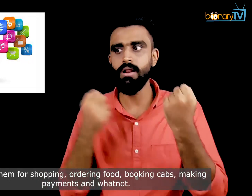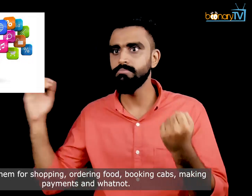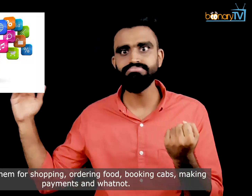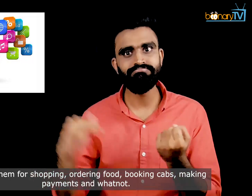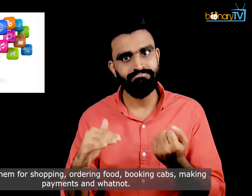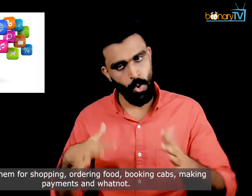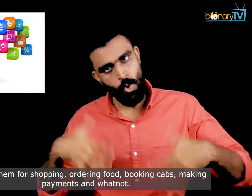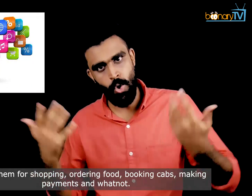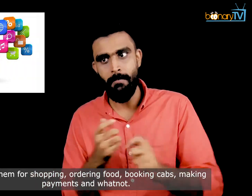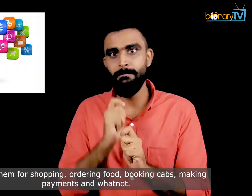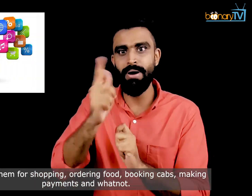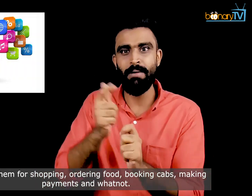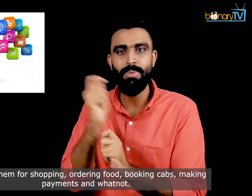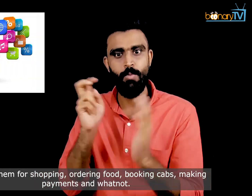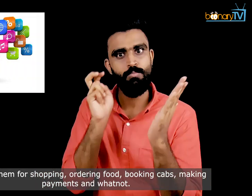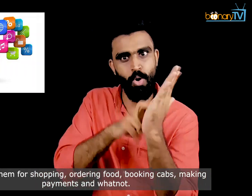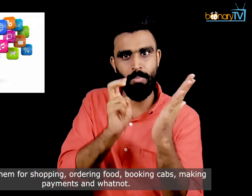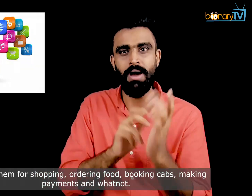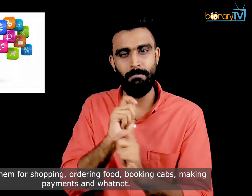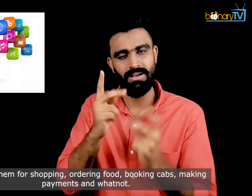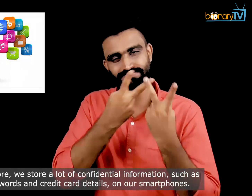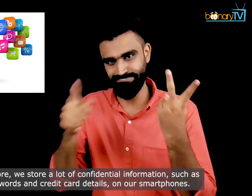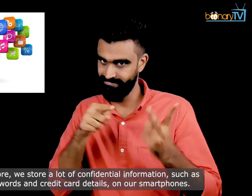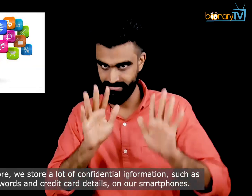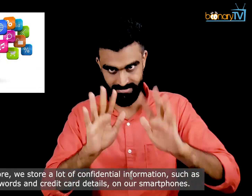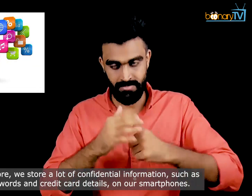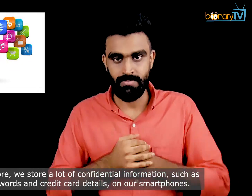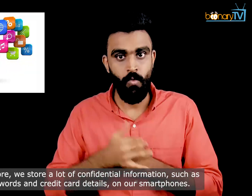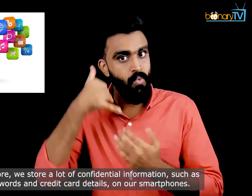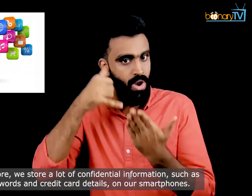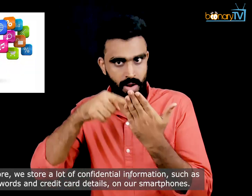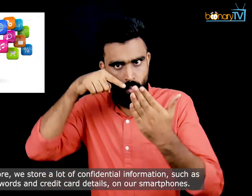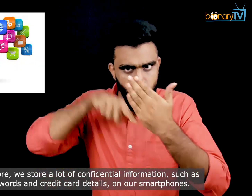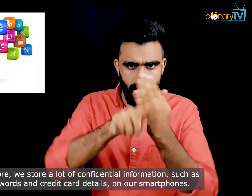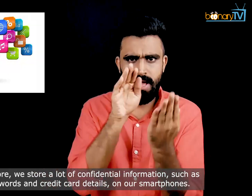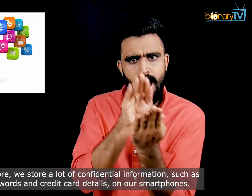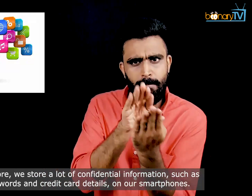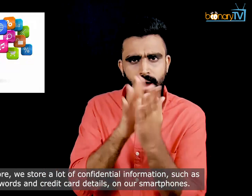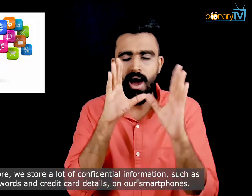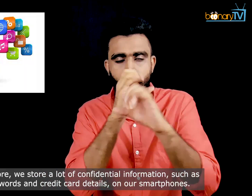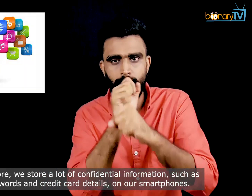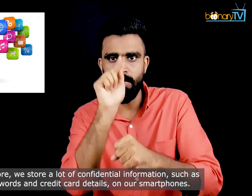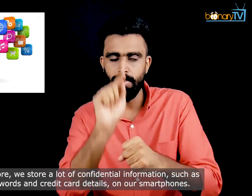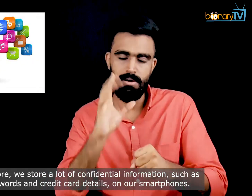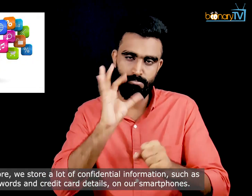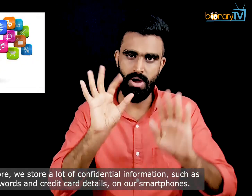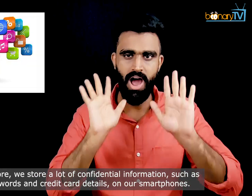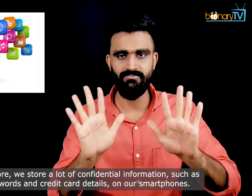making payments, and whatnot. Therefore, we store a lot of confidential information such as